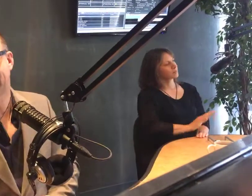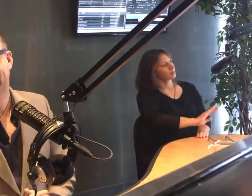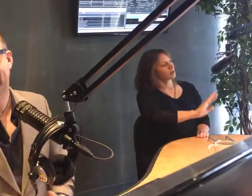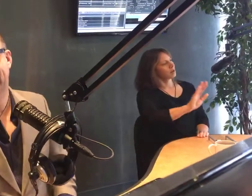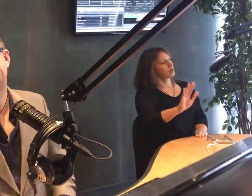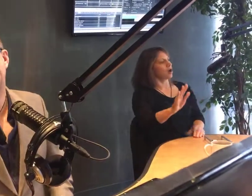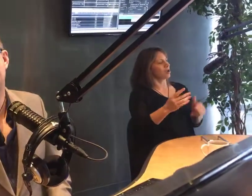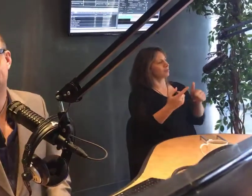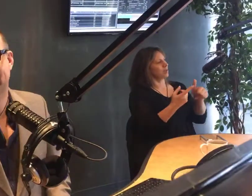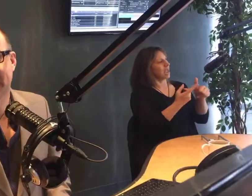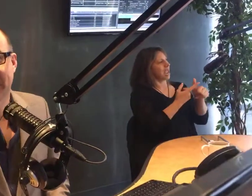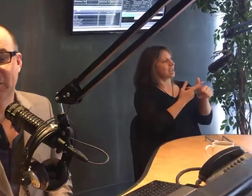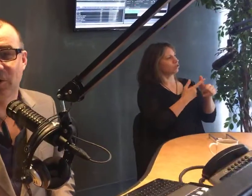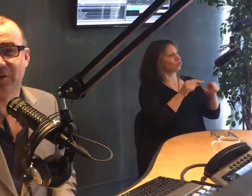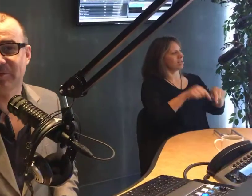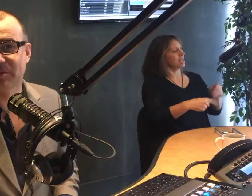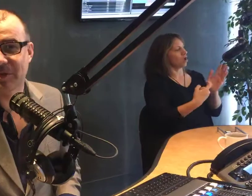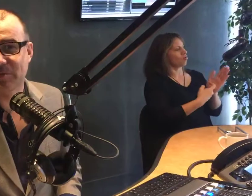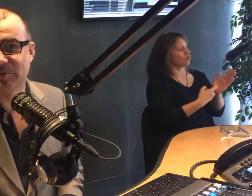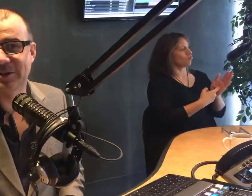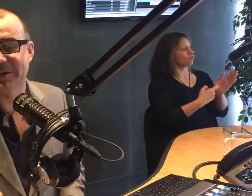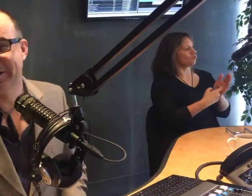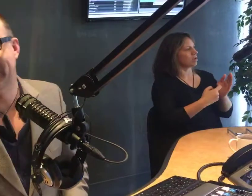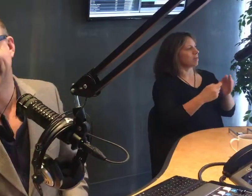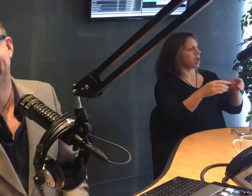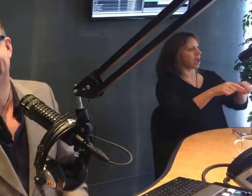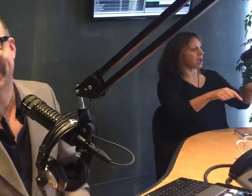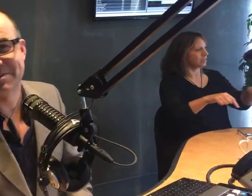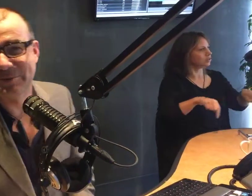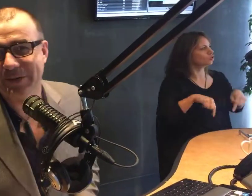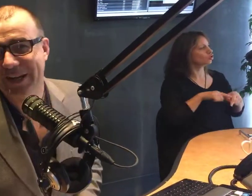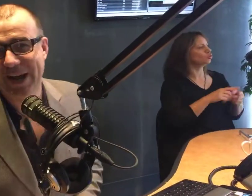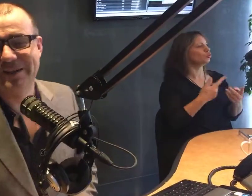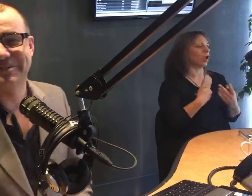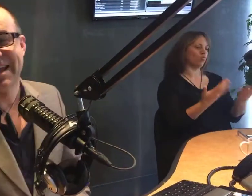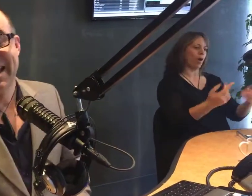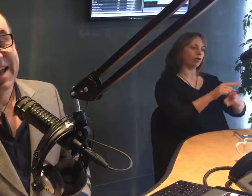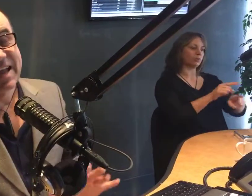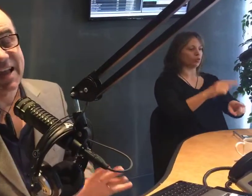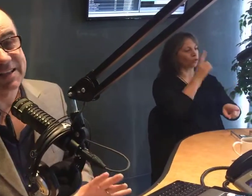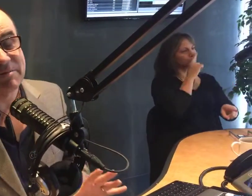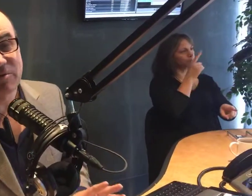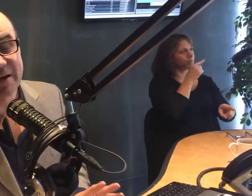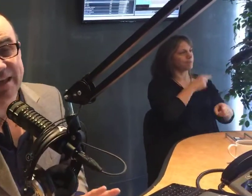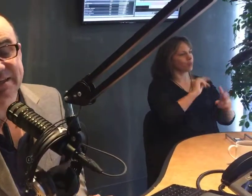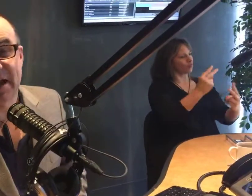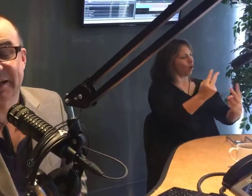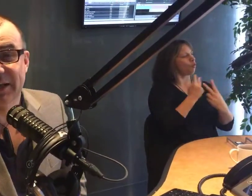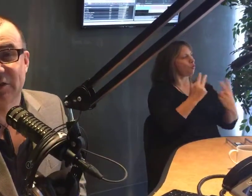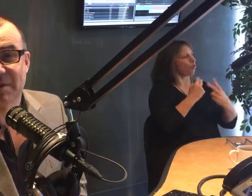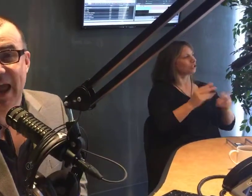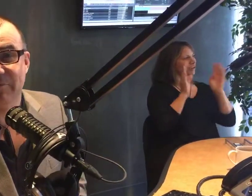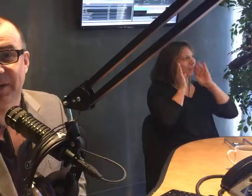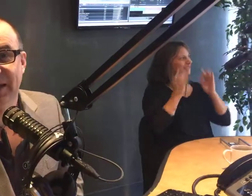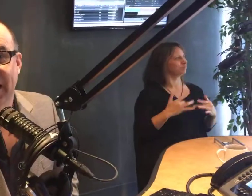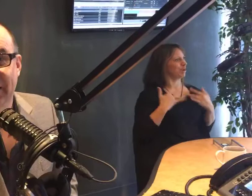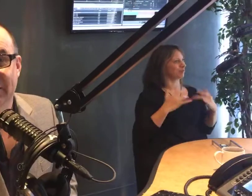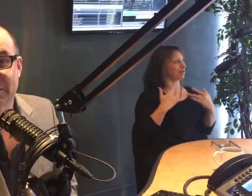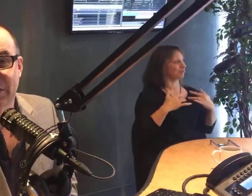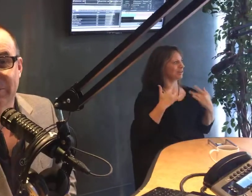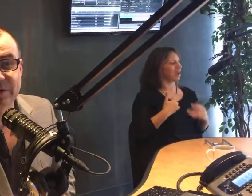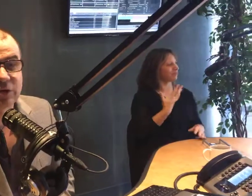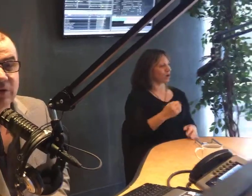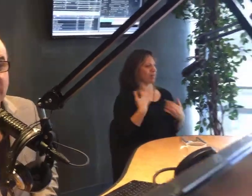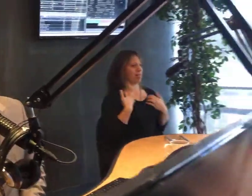Hi, Andrew Urquhart here in the Rema studio. Welcome to people watching on Facebook Live. Something really exciting going to be happening